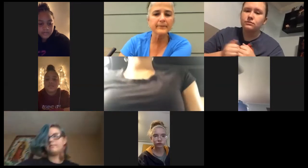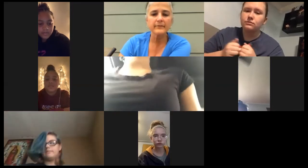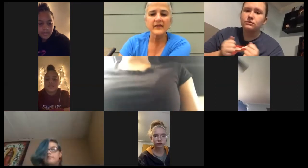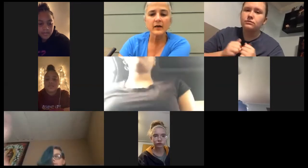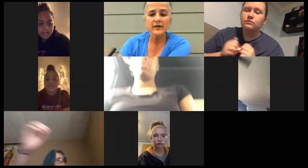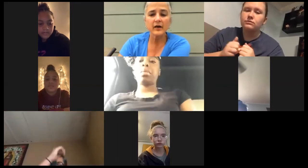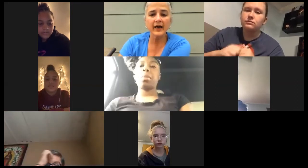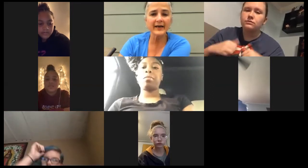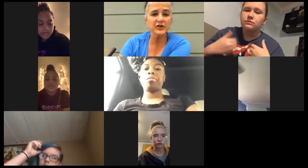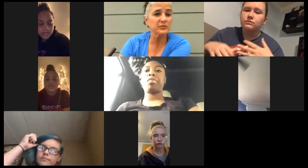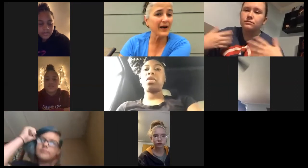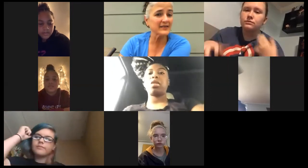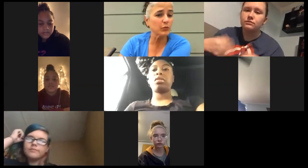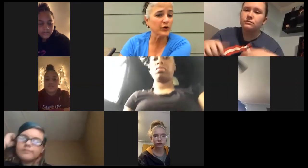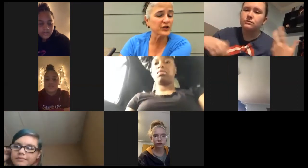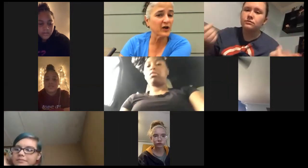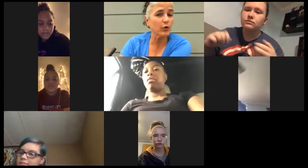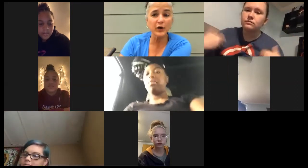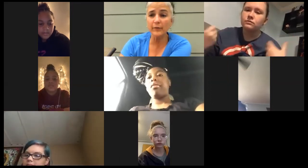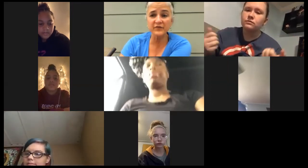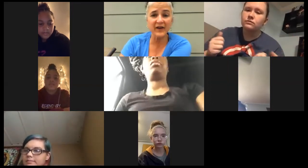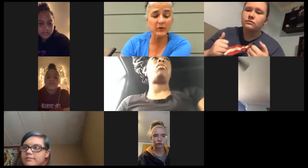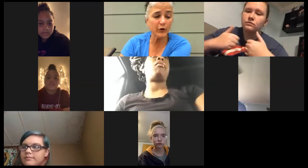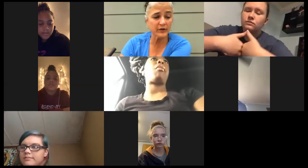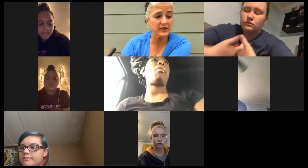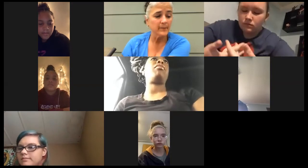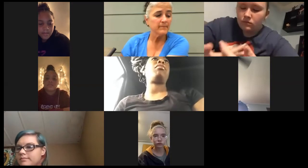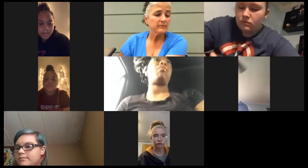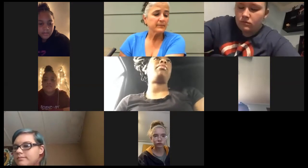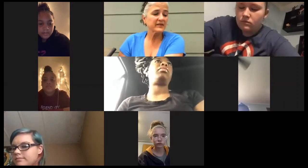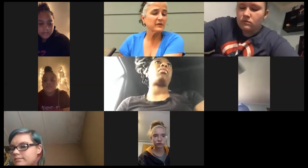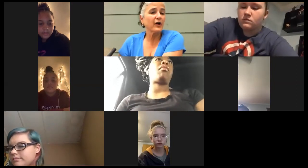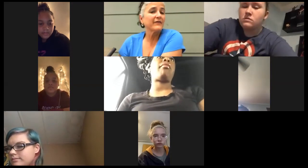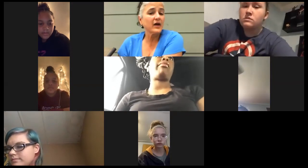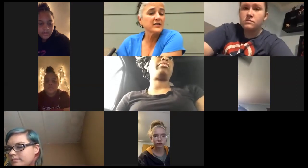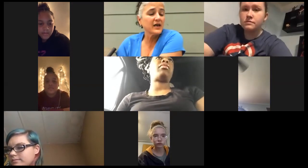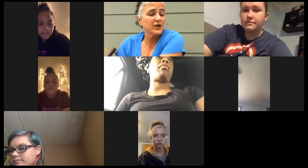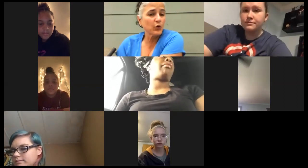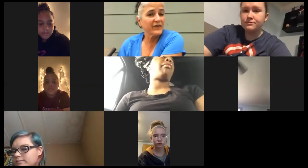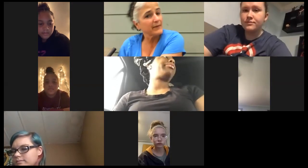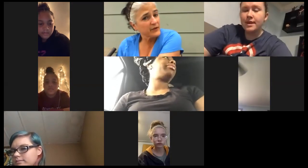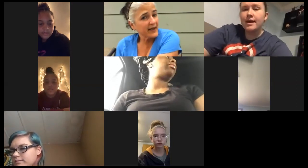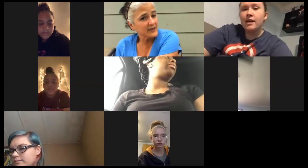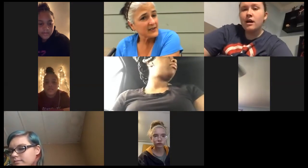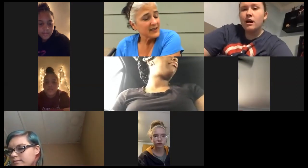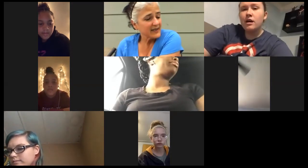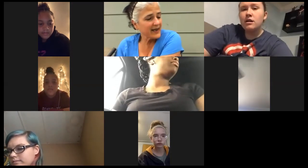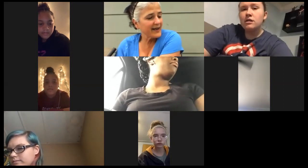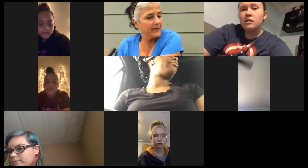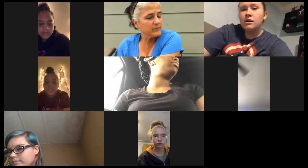Okay. And so just practice the words you know or go over some family words because some of y'all have not done your family one